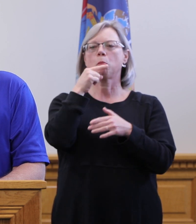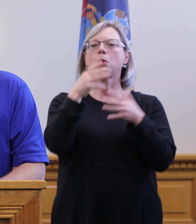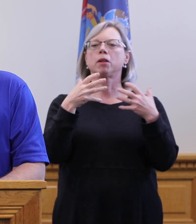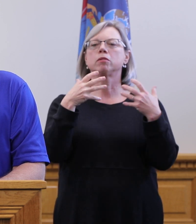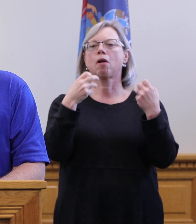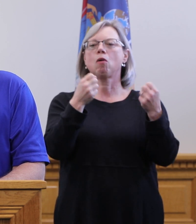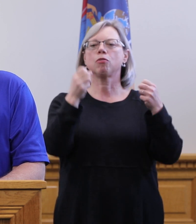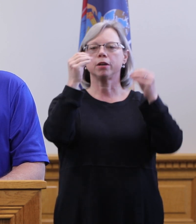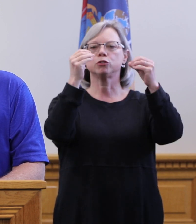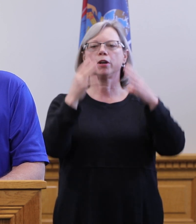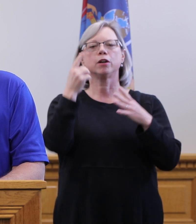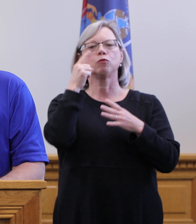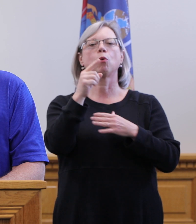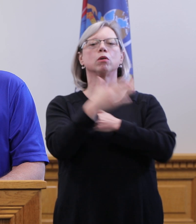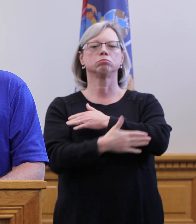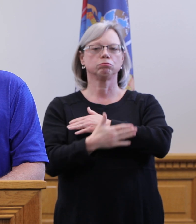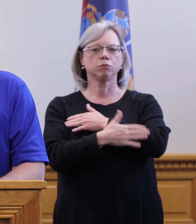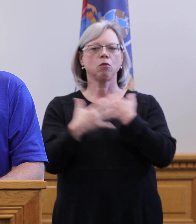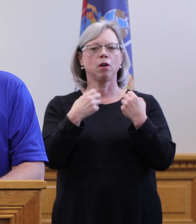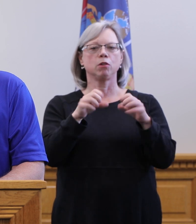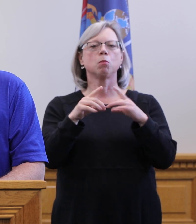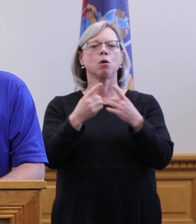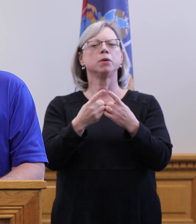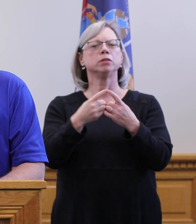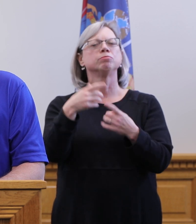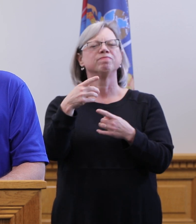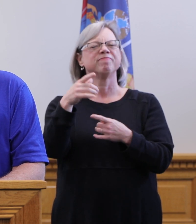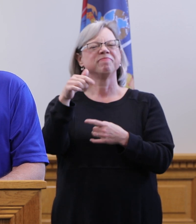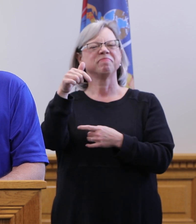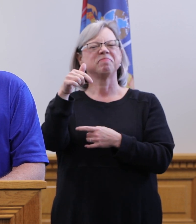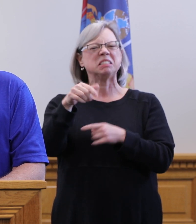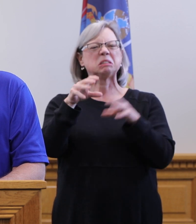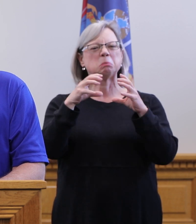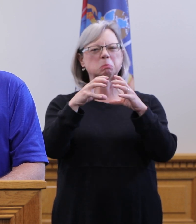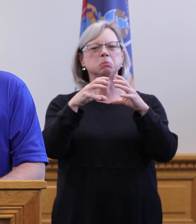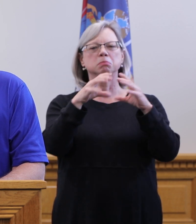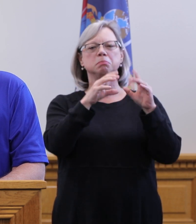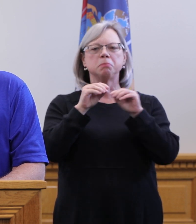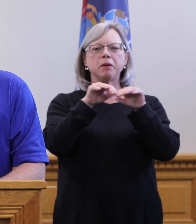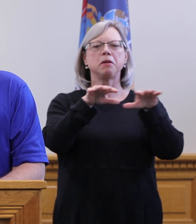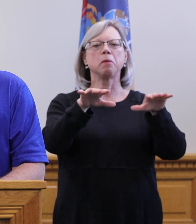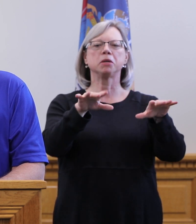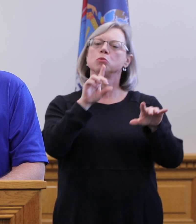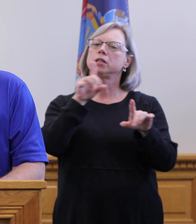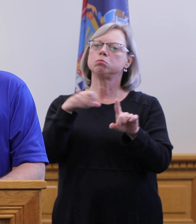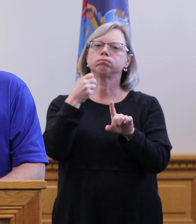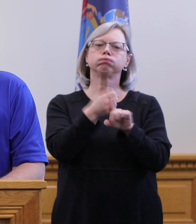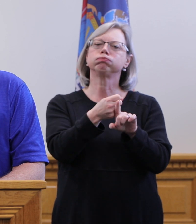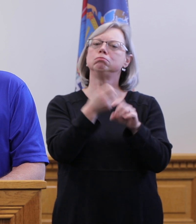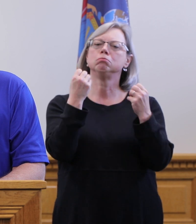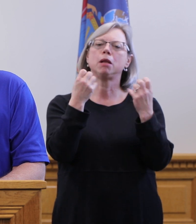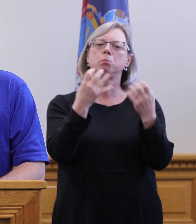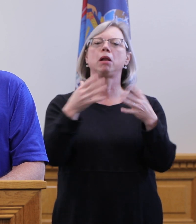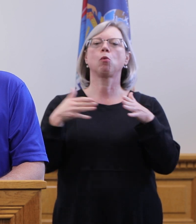broadband internet is no longer a luxury. In the past year, as more residents went online for work and school, we discovered the need